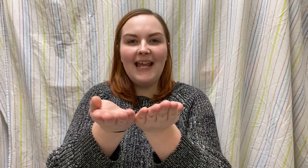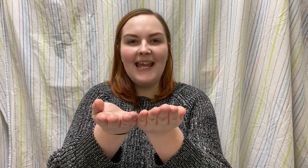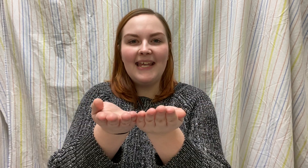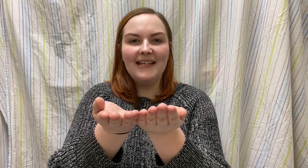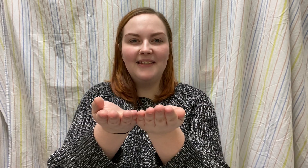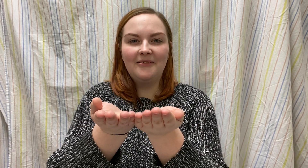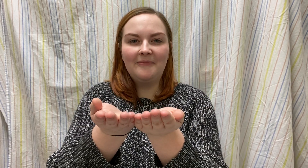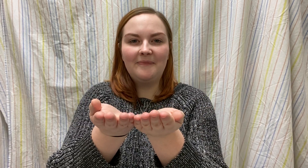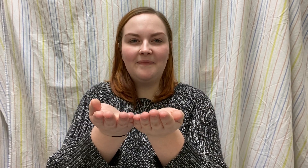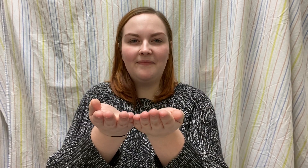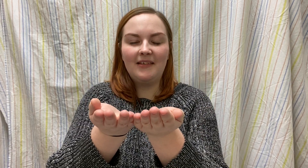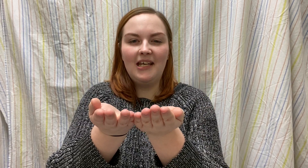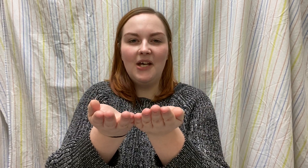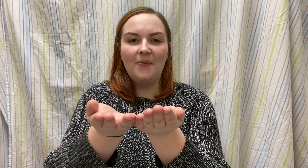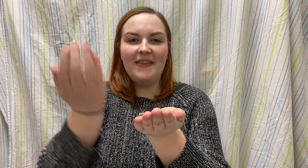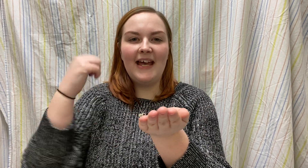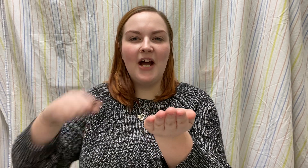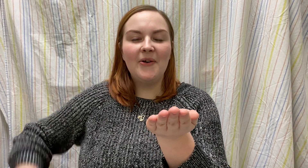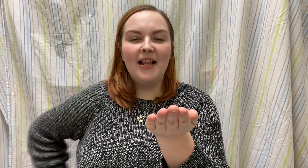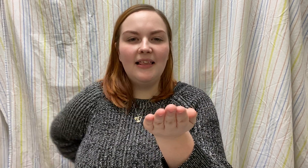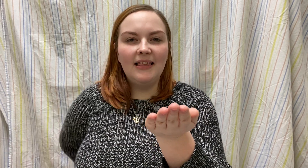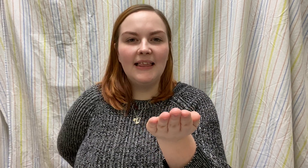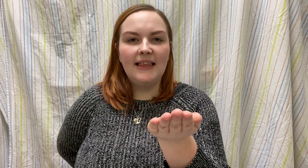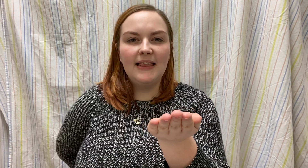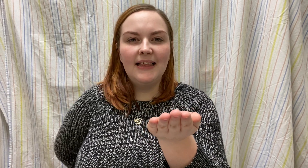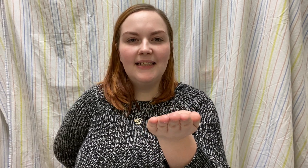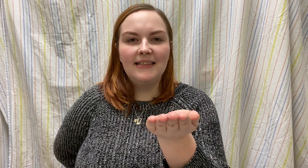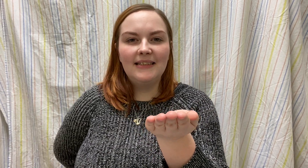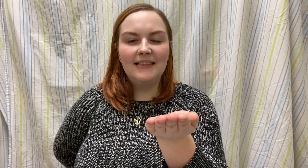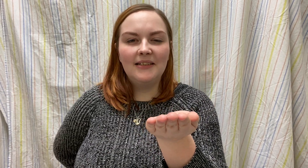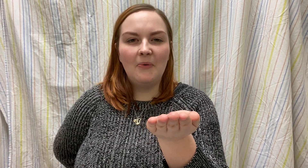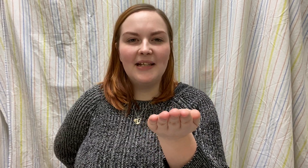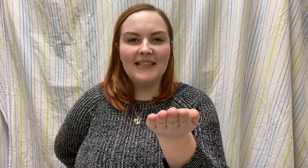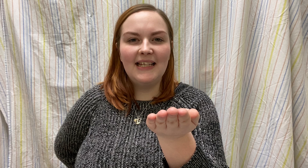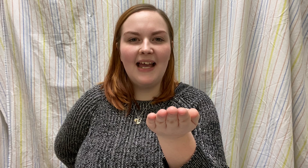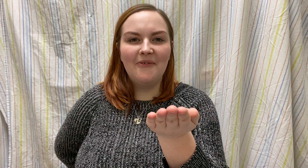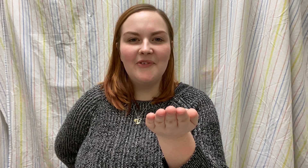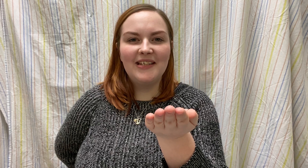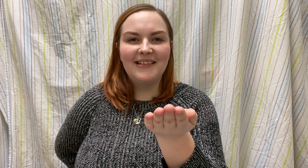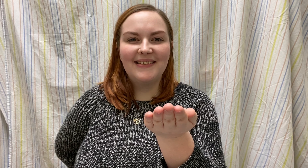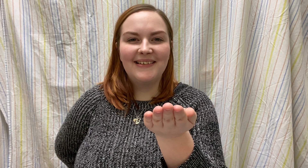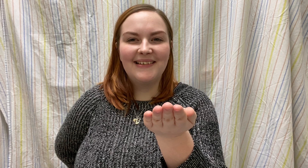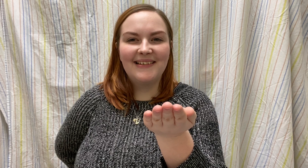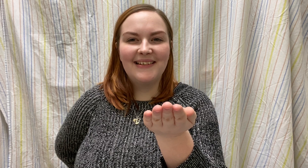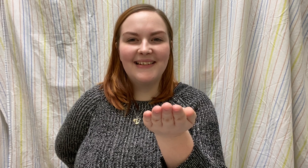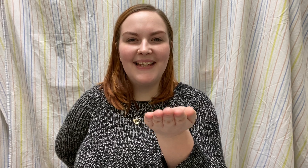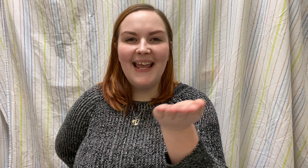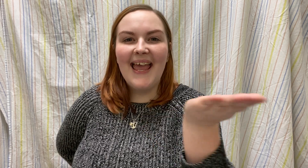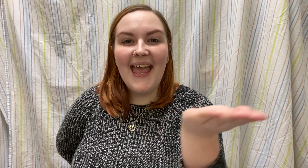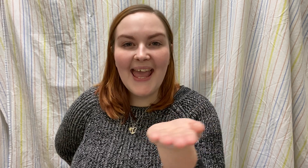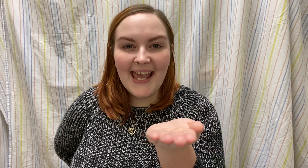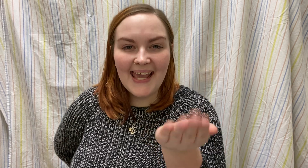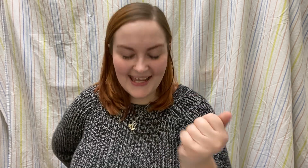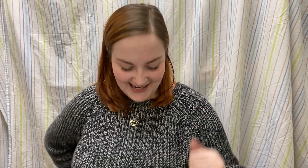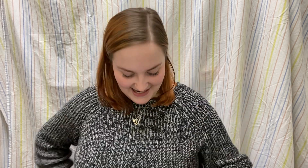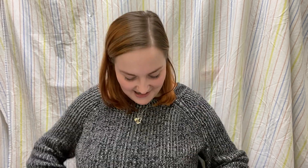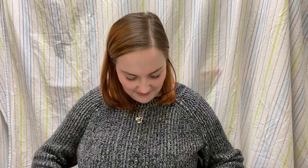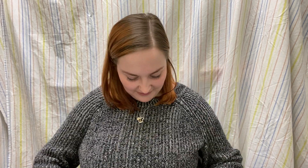Lay. Without ul, what's left? A.